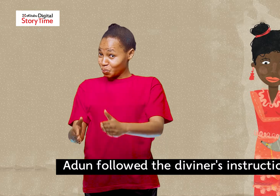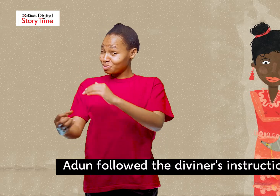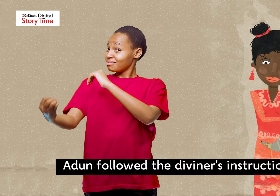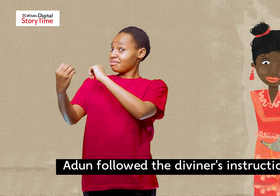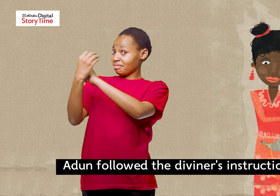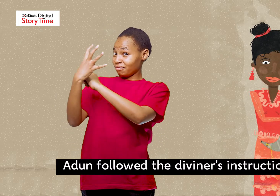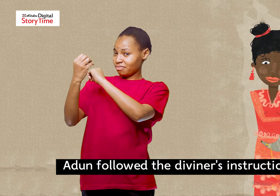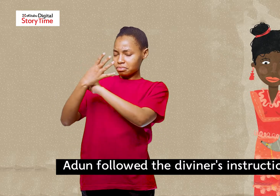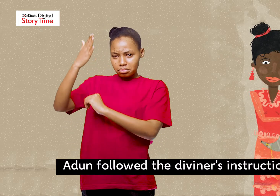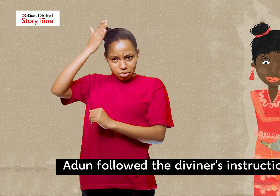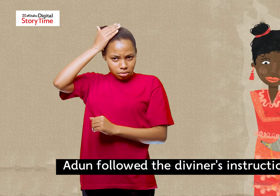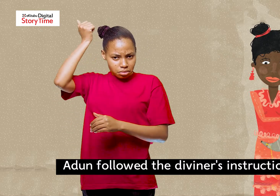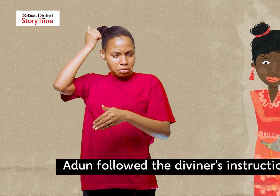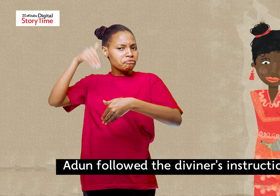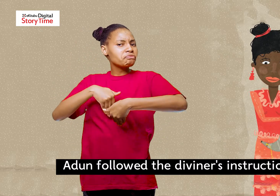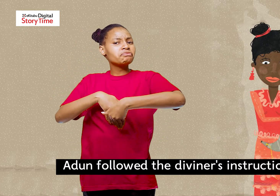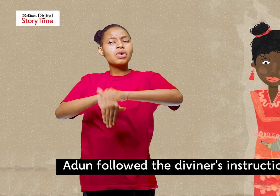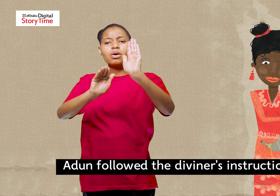Adon followed the diviner's instructions.